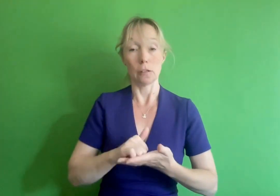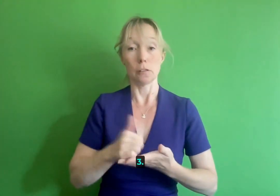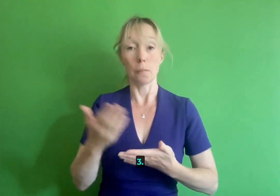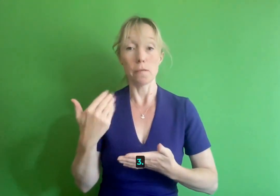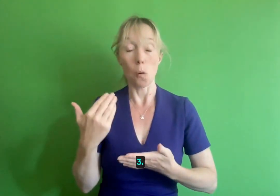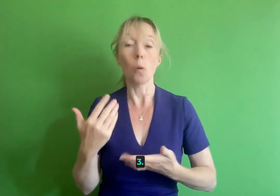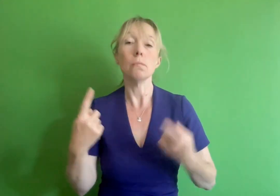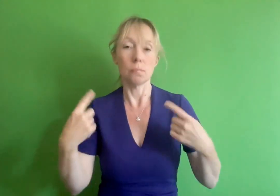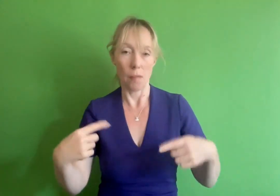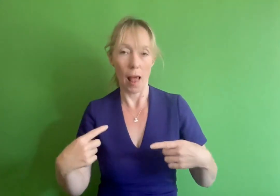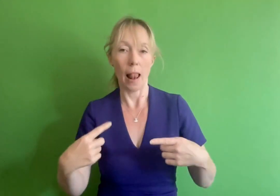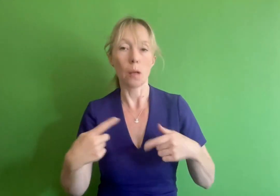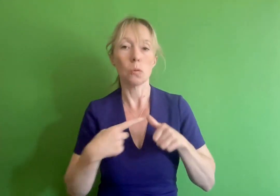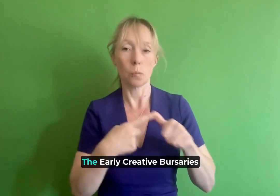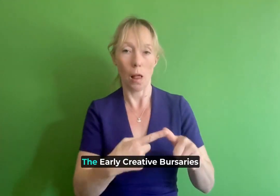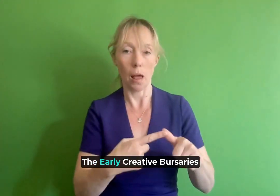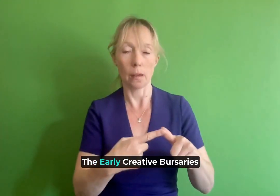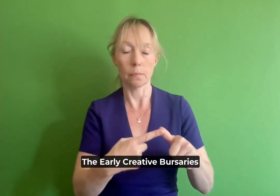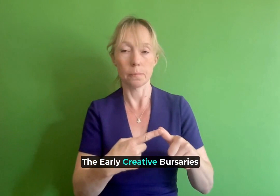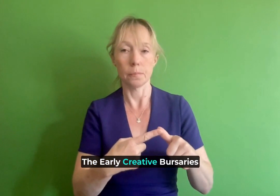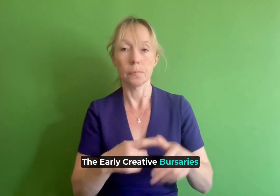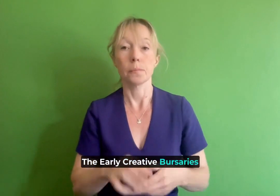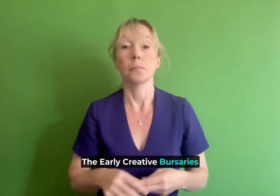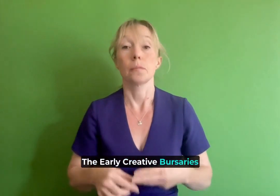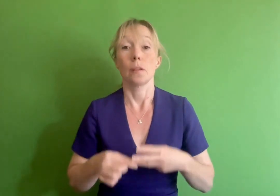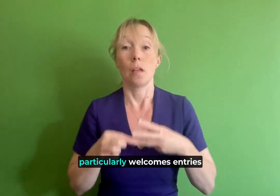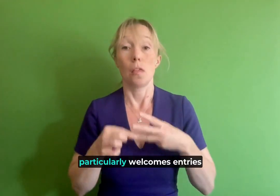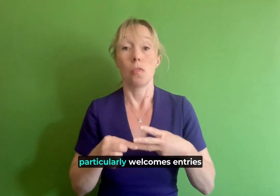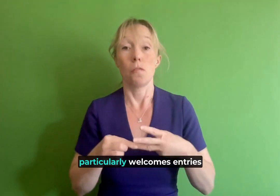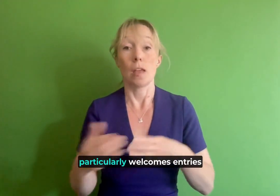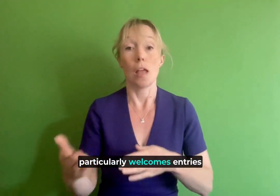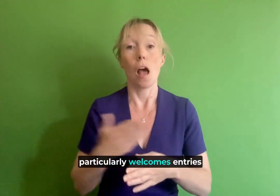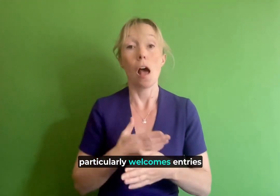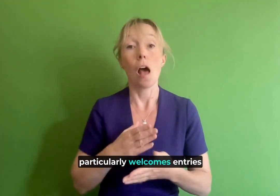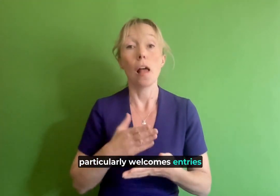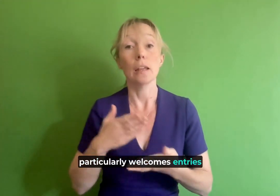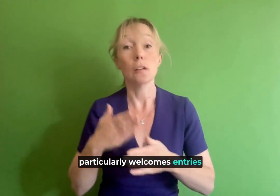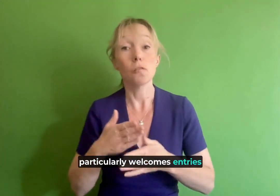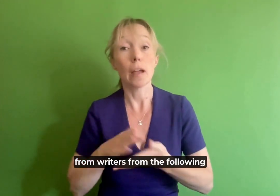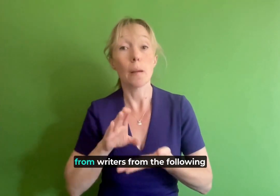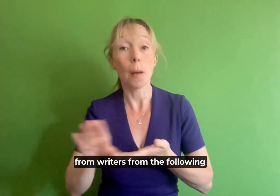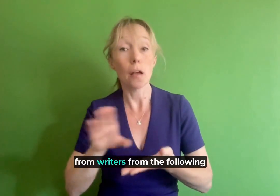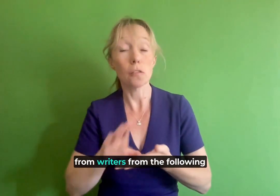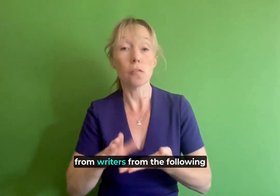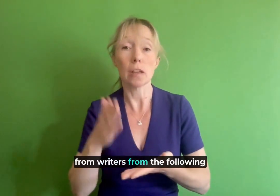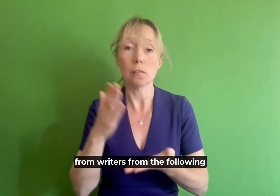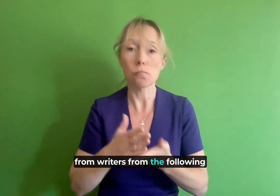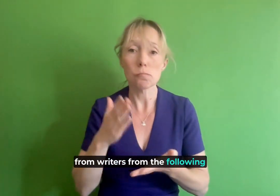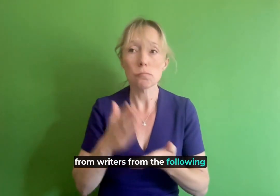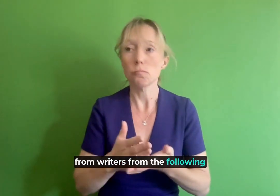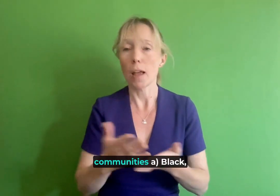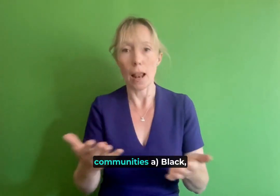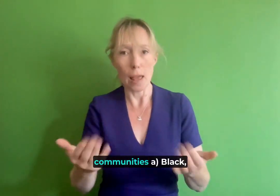3. The Early Career Bursaries particularly welcomes entries from writers from the following